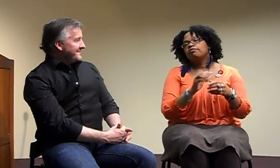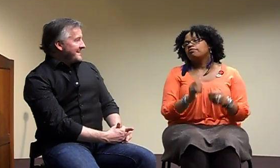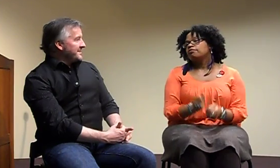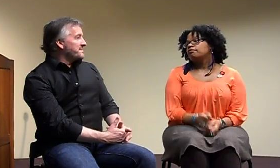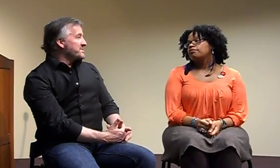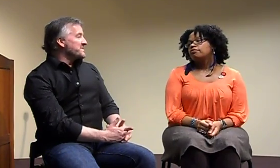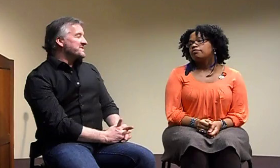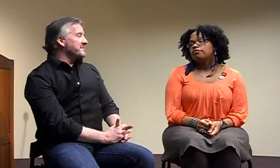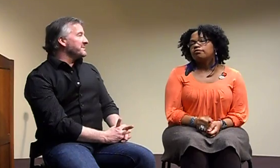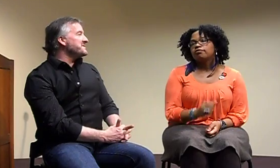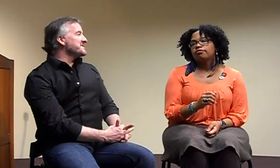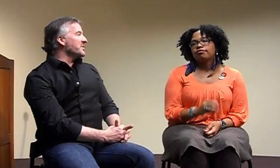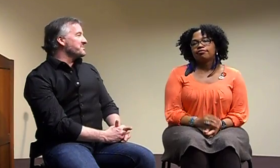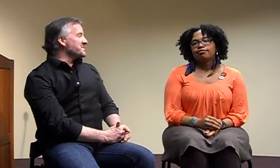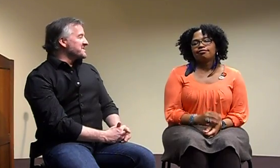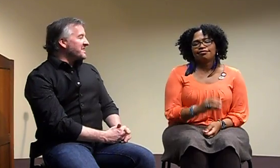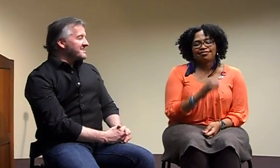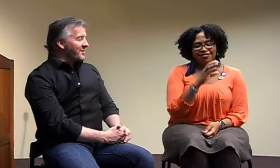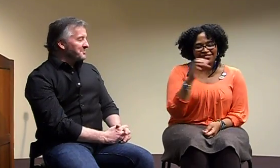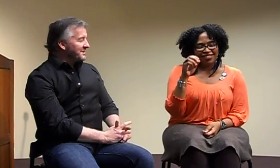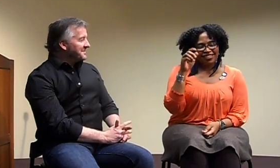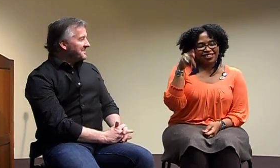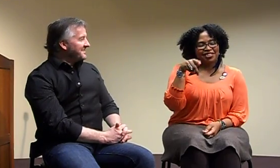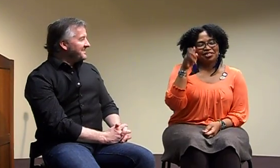And the producer said, please don't, because it's all terrible.